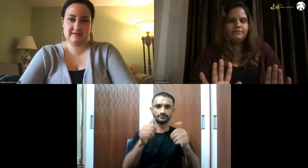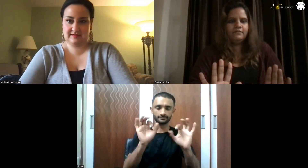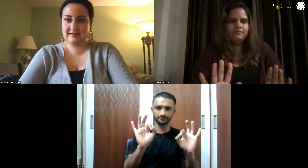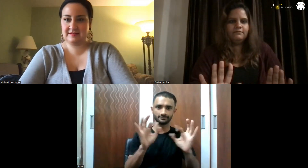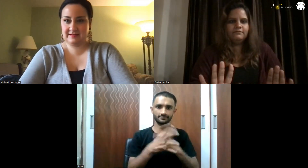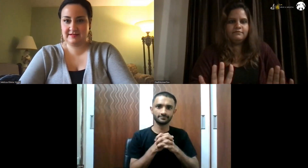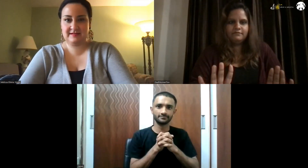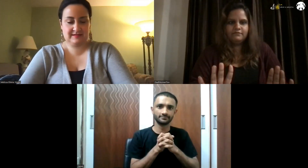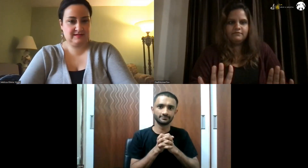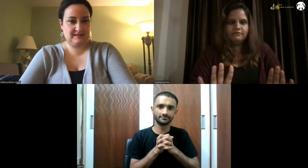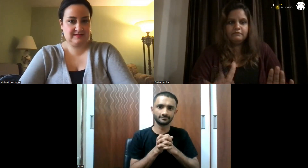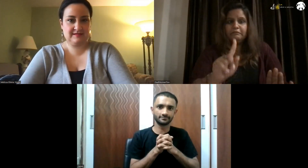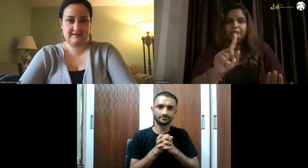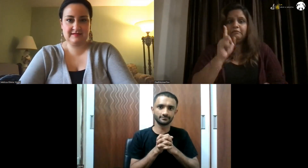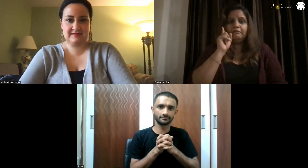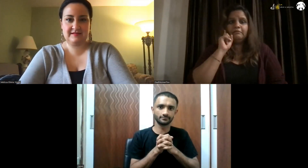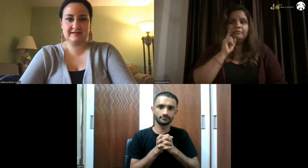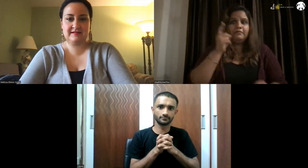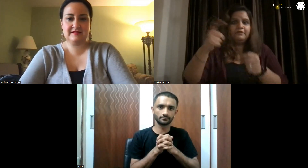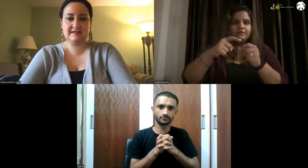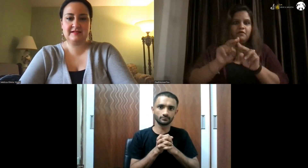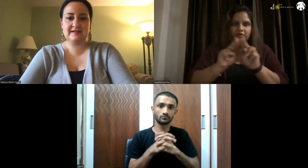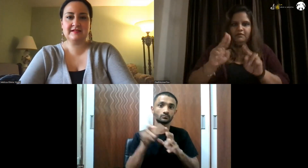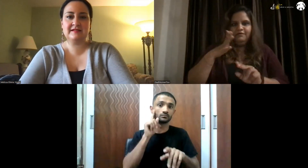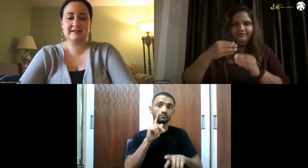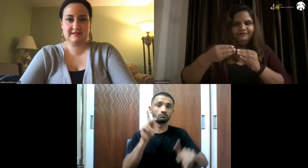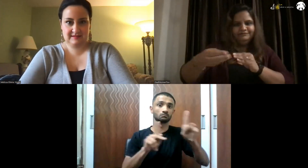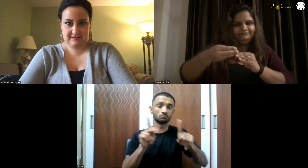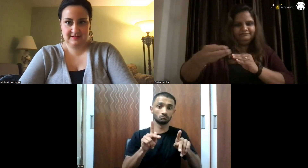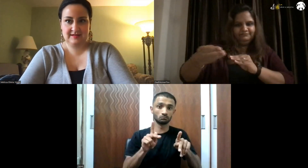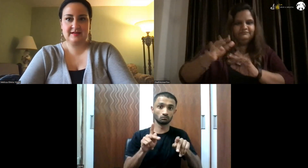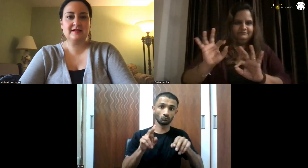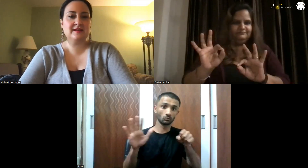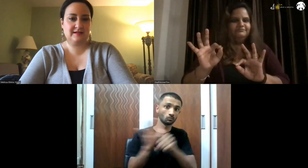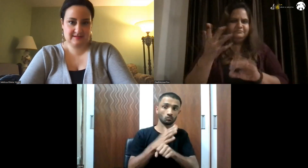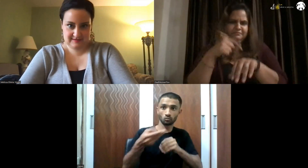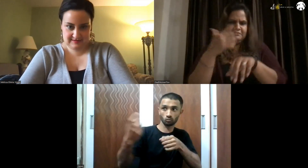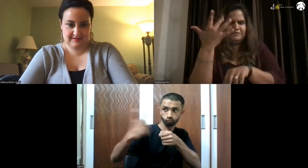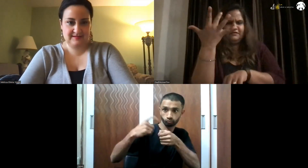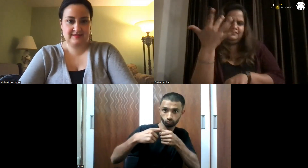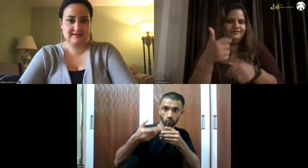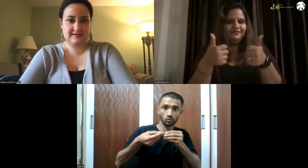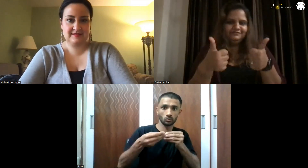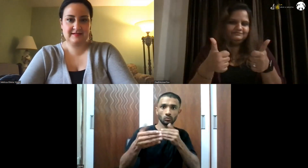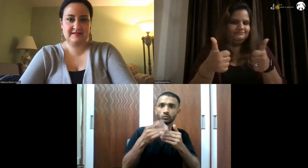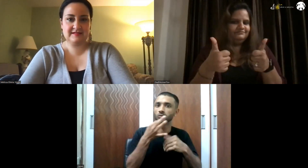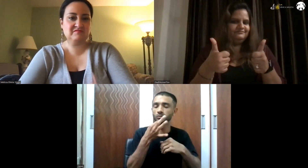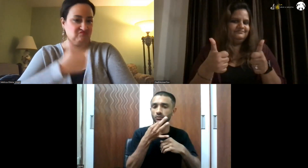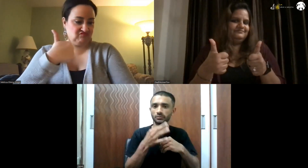can we please spotlight the interpreter here? Yeah. Okay. So I guess we should wait because there are more persons who